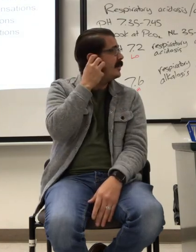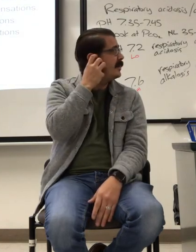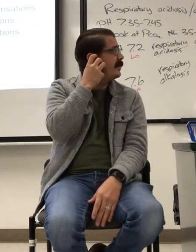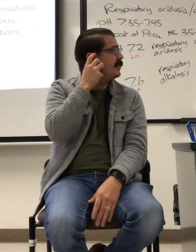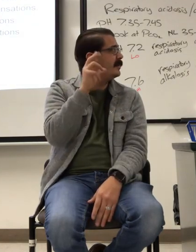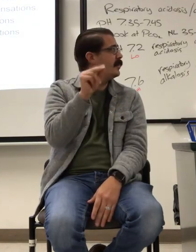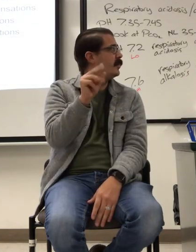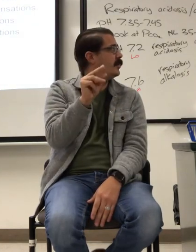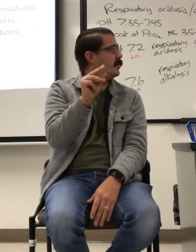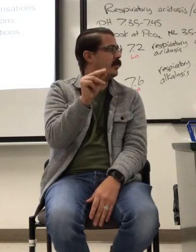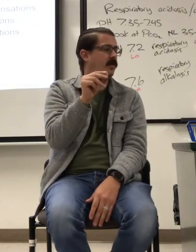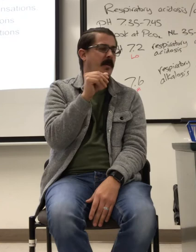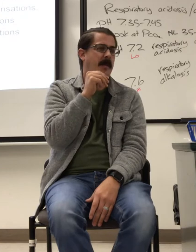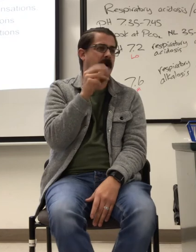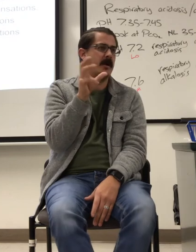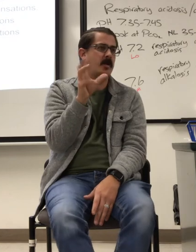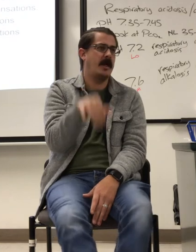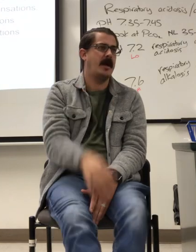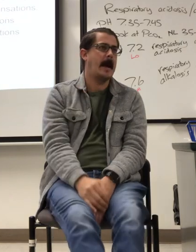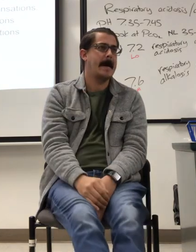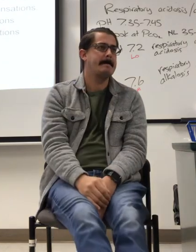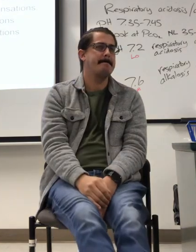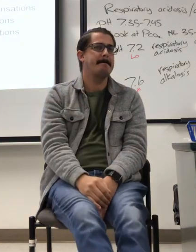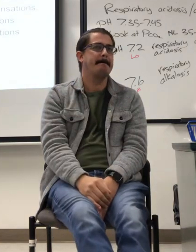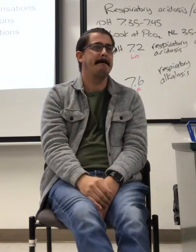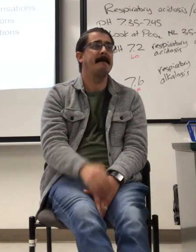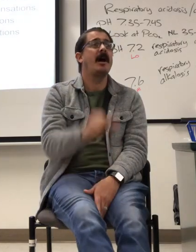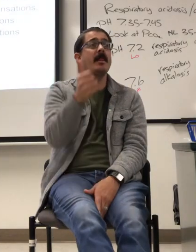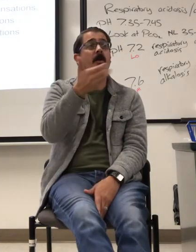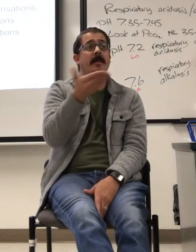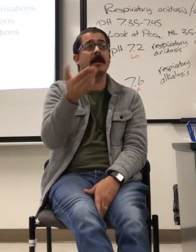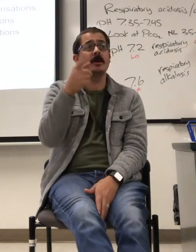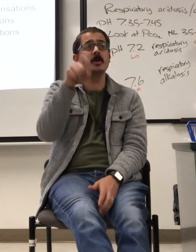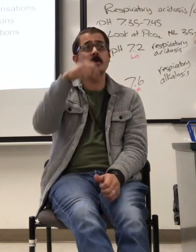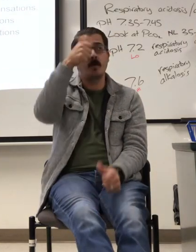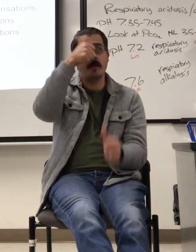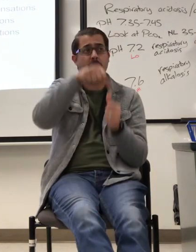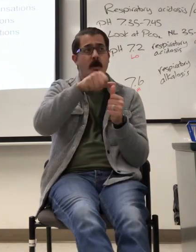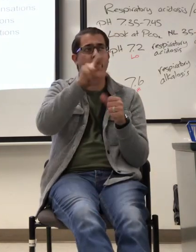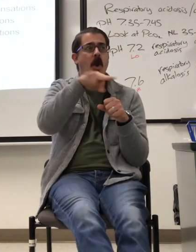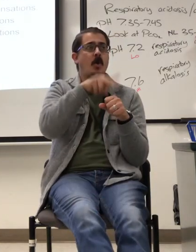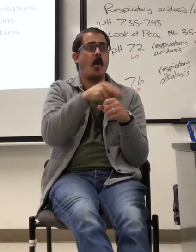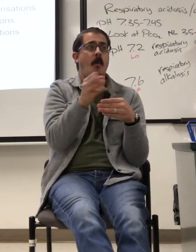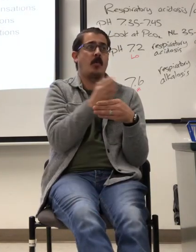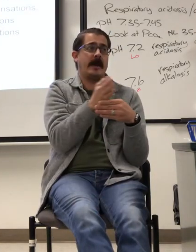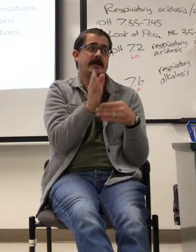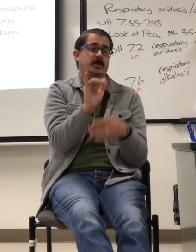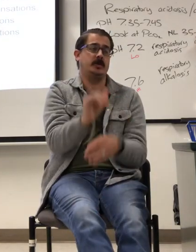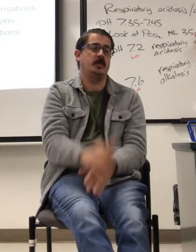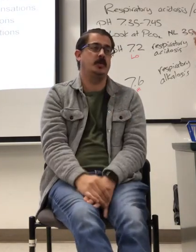No. And the other thing you should commit to memory are the normal ranges.